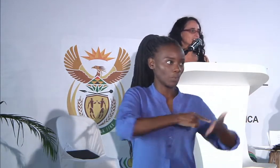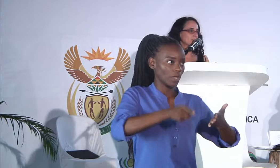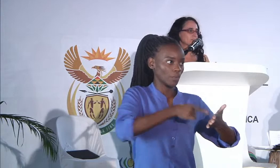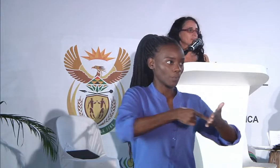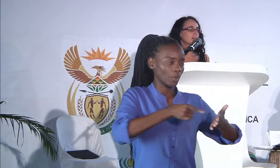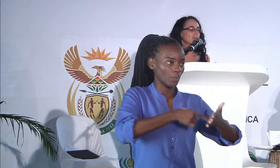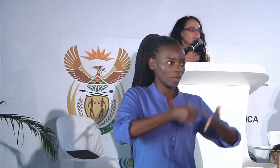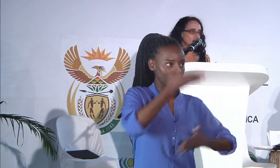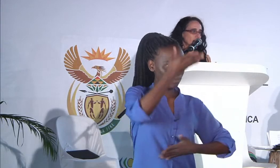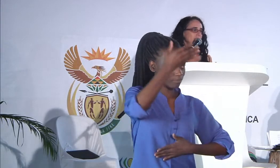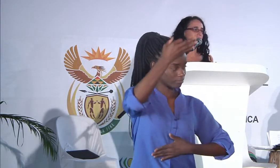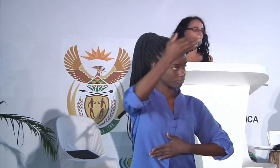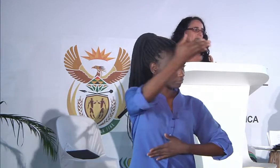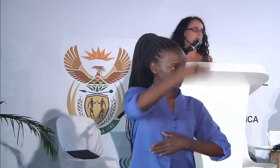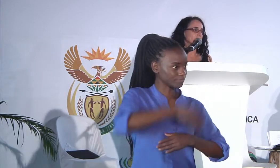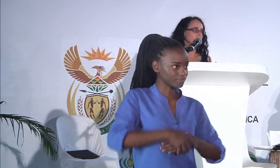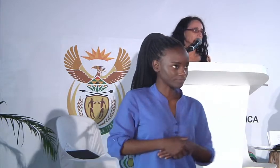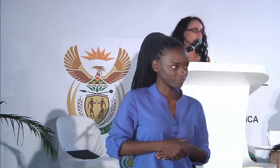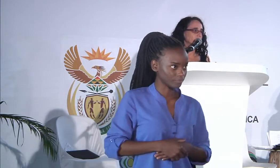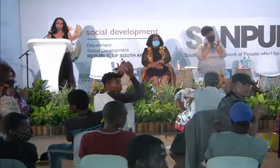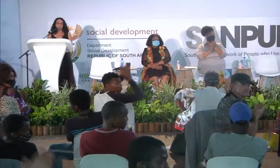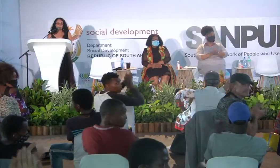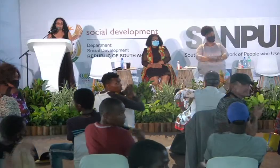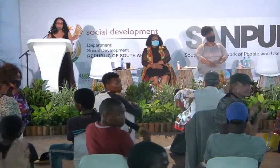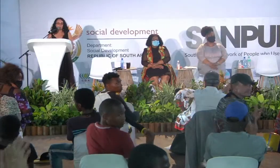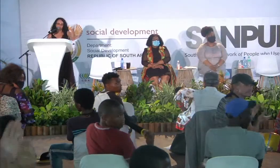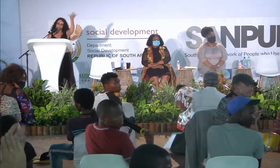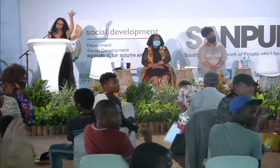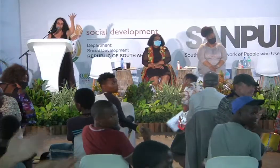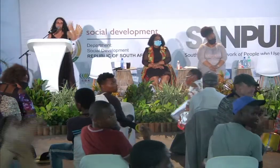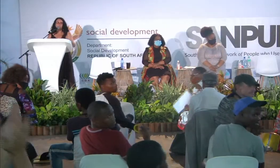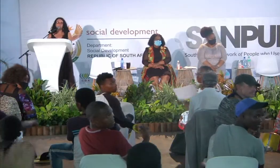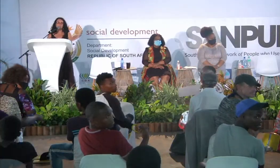them. If you could please stand.